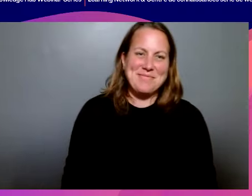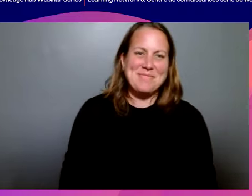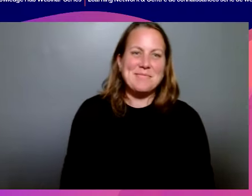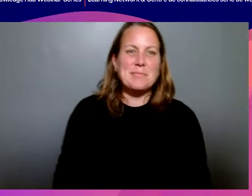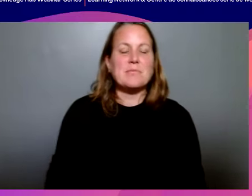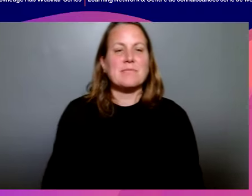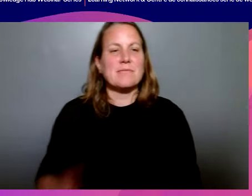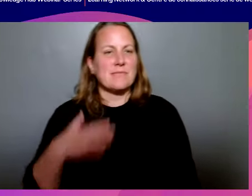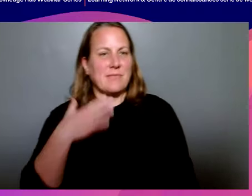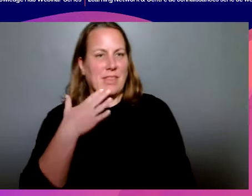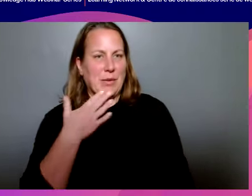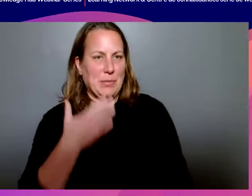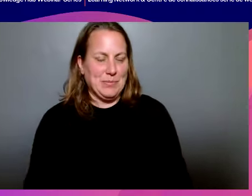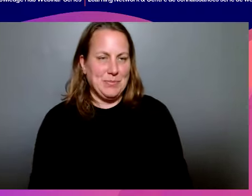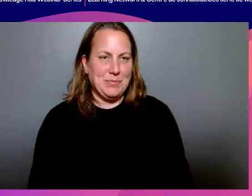Thank you.